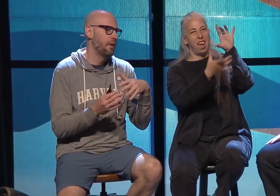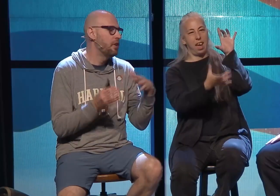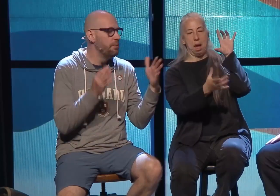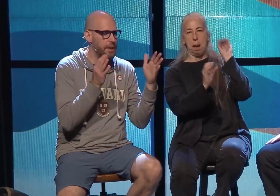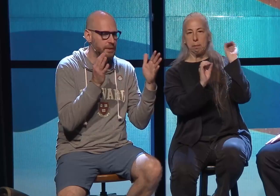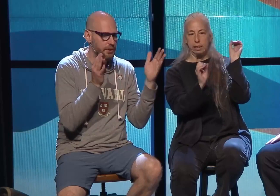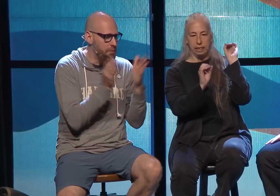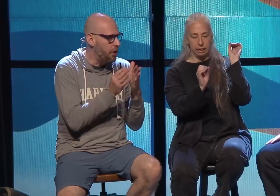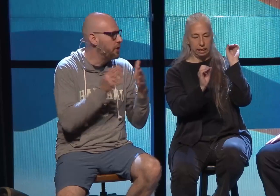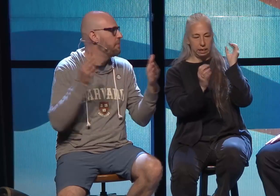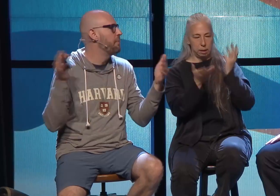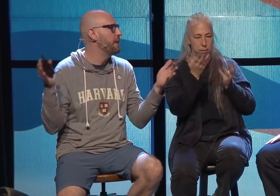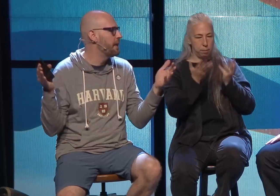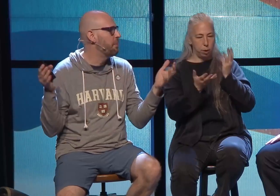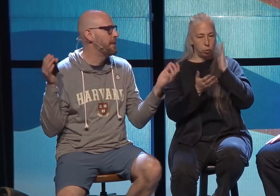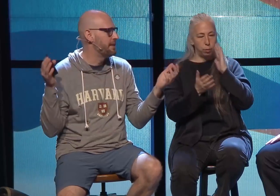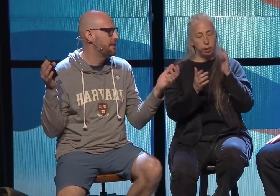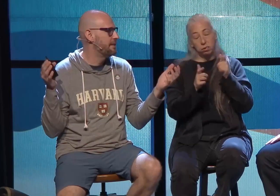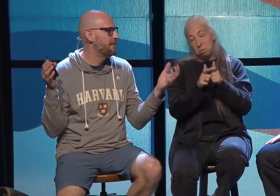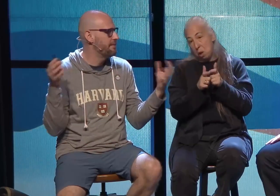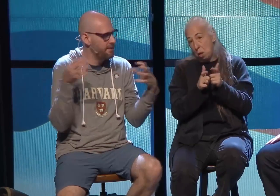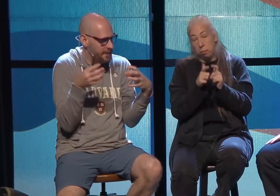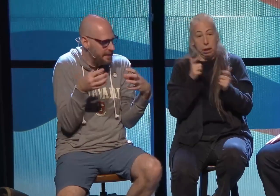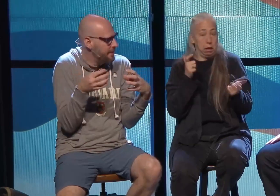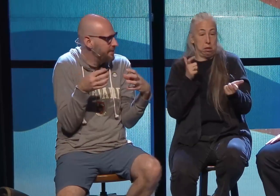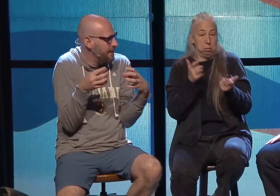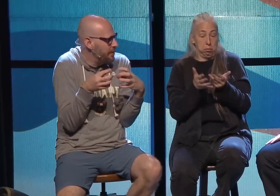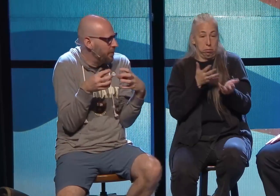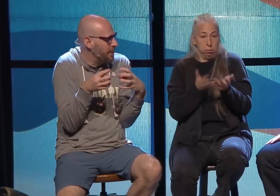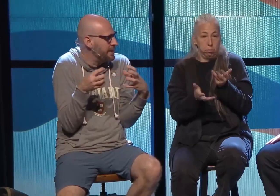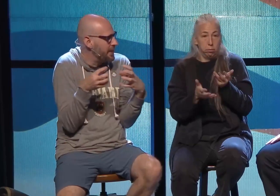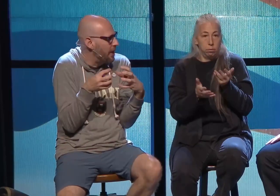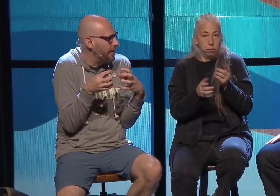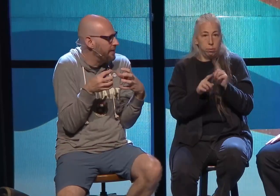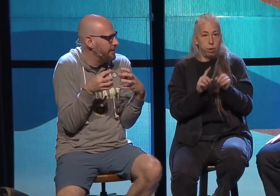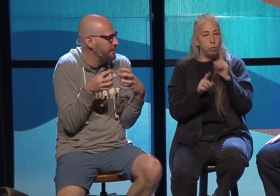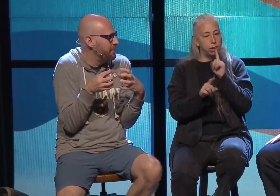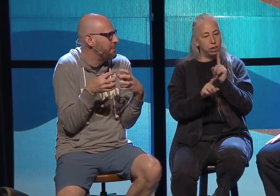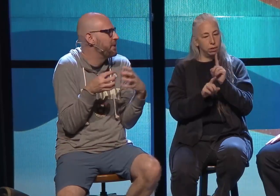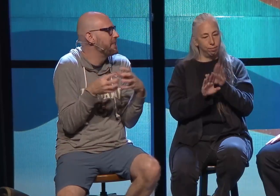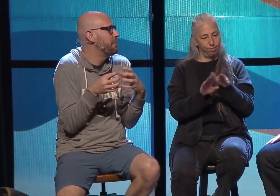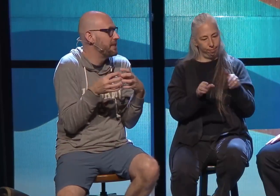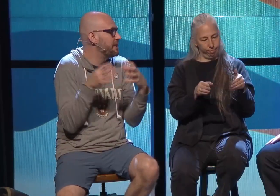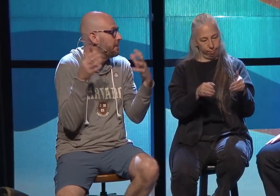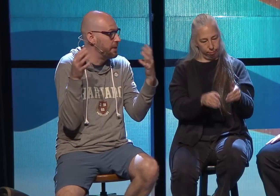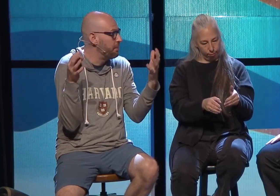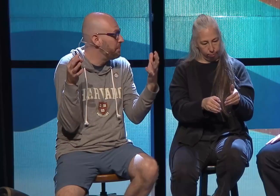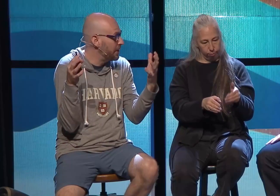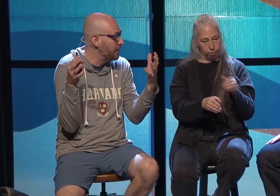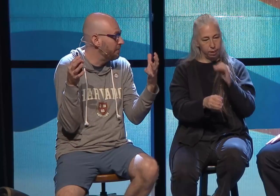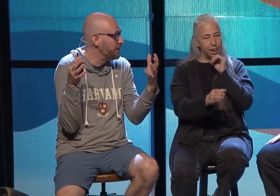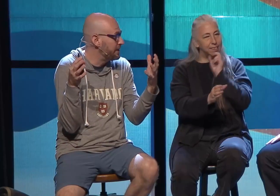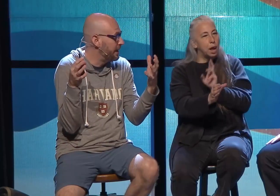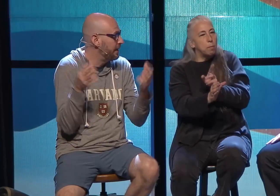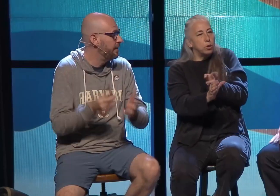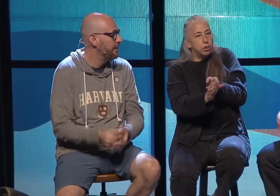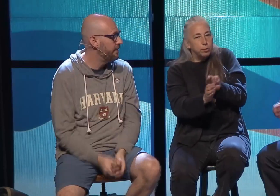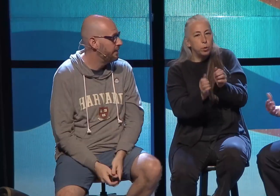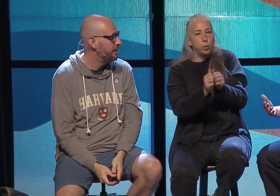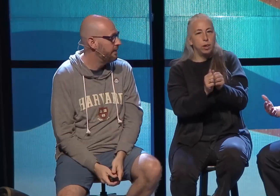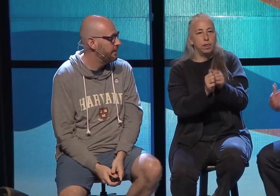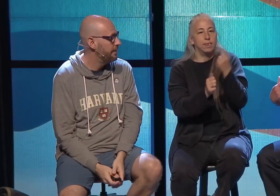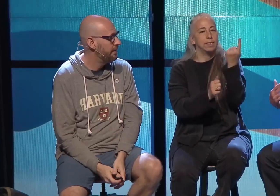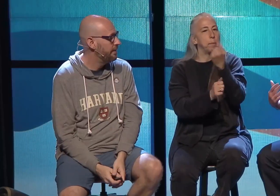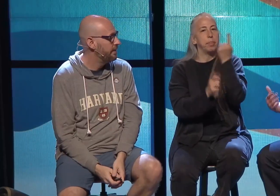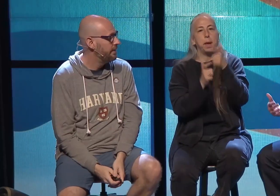could be small, could be big, but it's inward. It's not participation in something bigger. It's almost like per se. there's